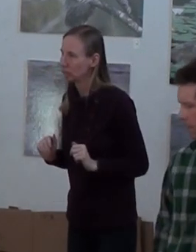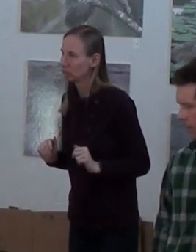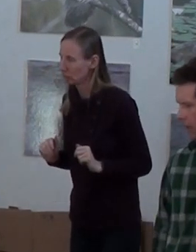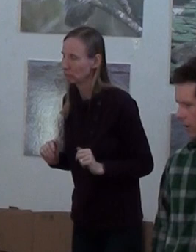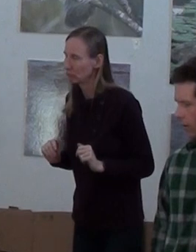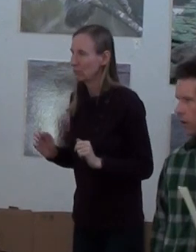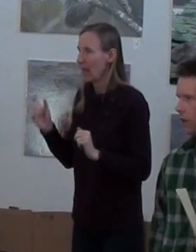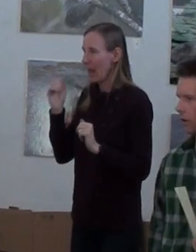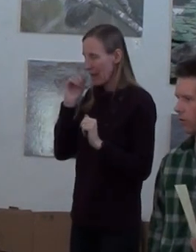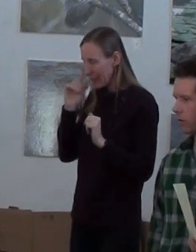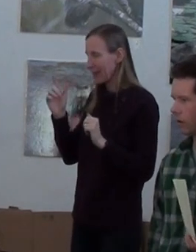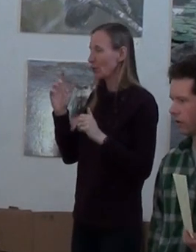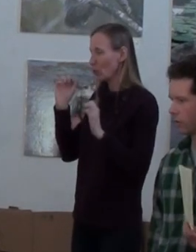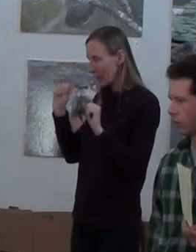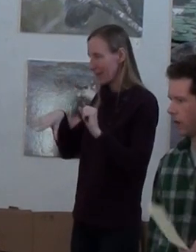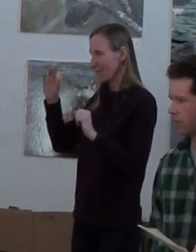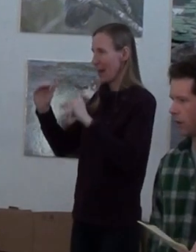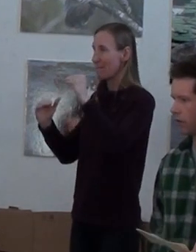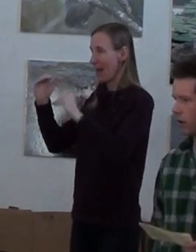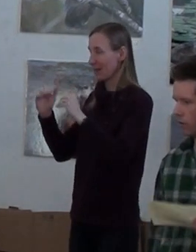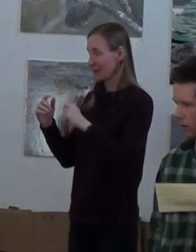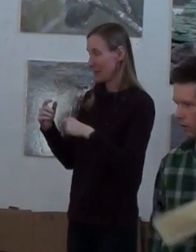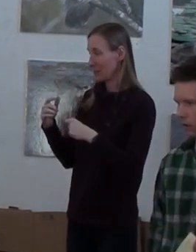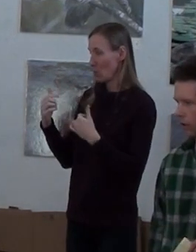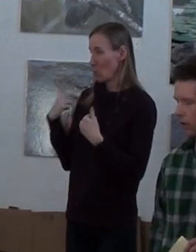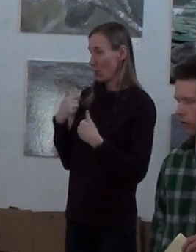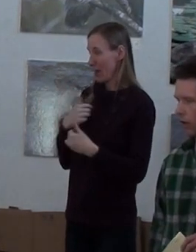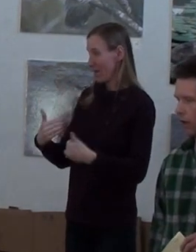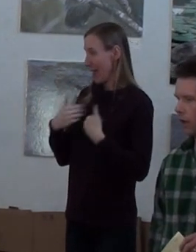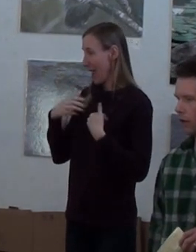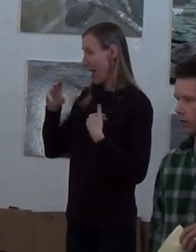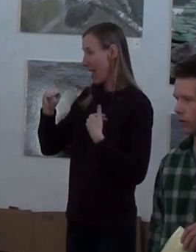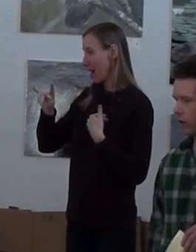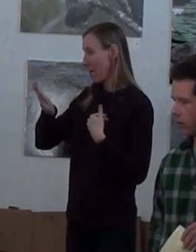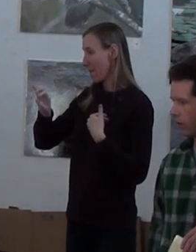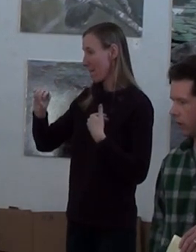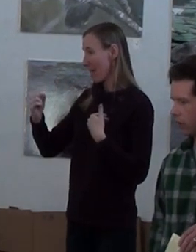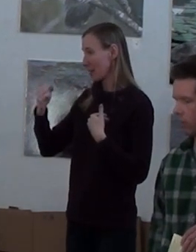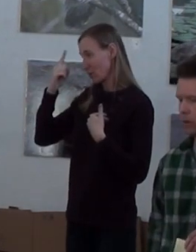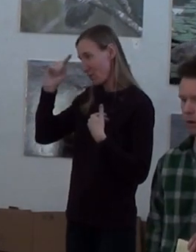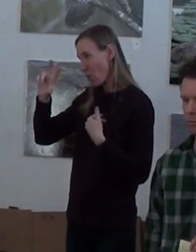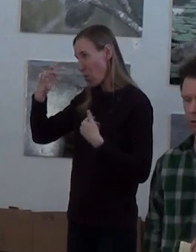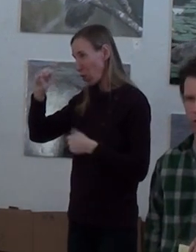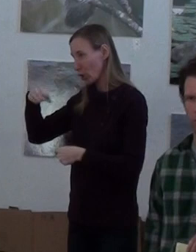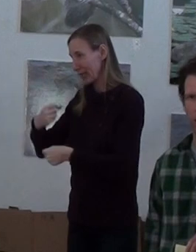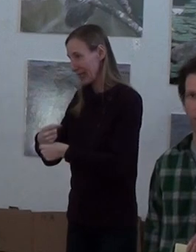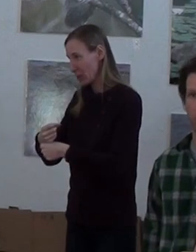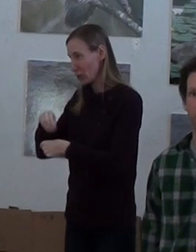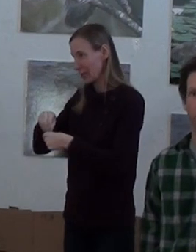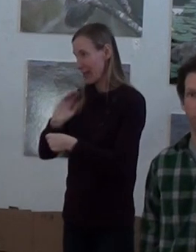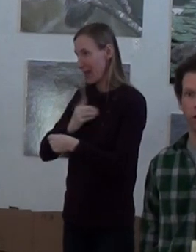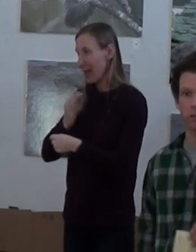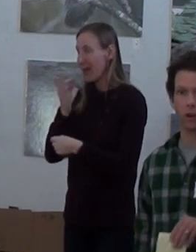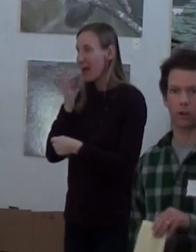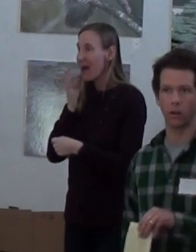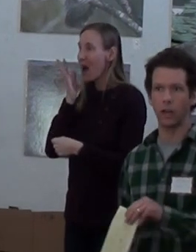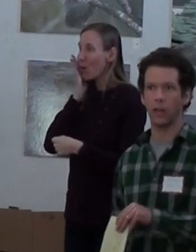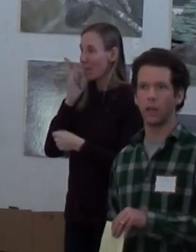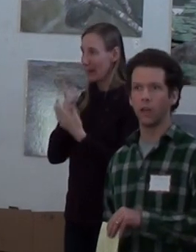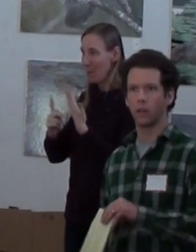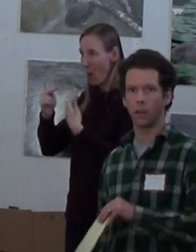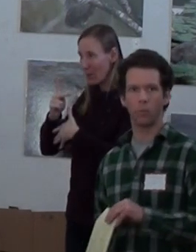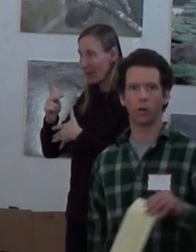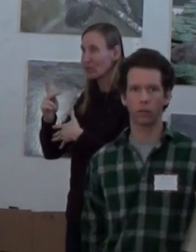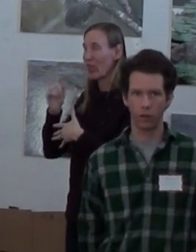time. In 30 years, since we've had mites now, and they're here to stay, since 30 years in our bee population, we have bees that are far stronger